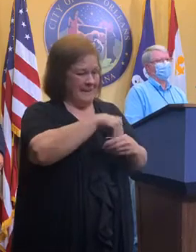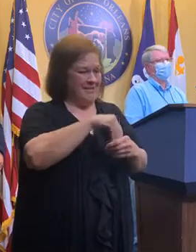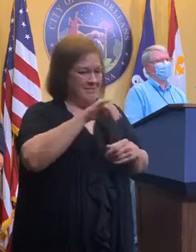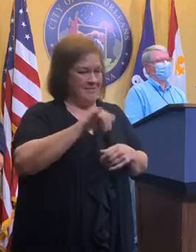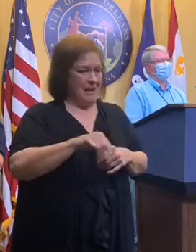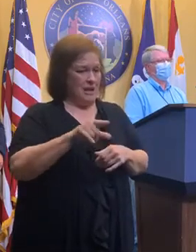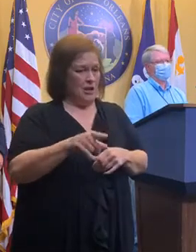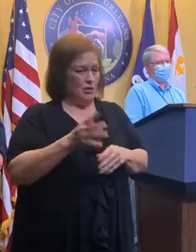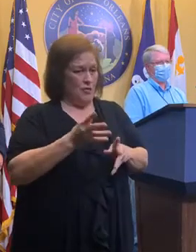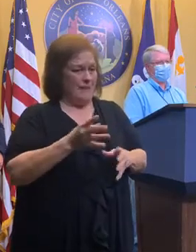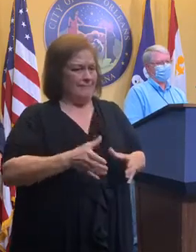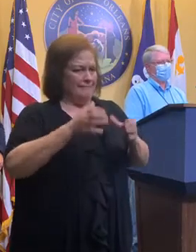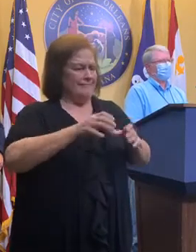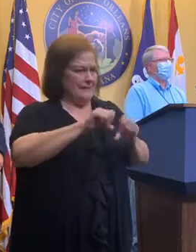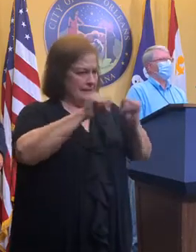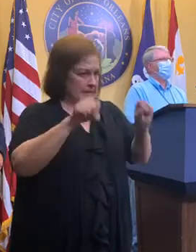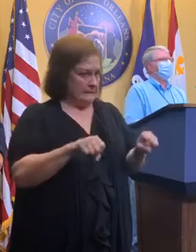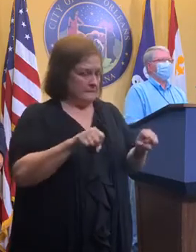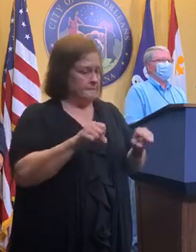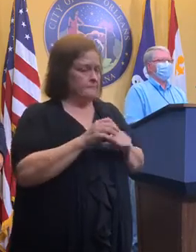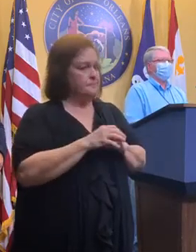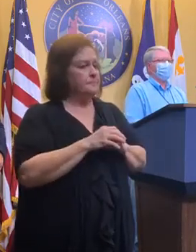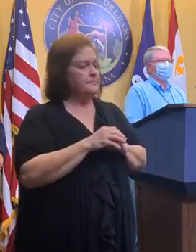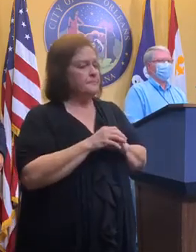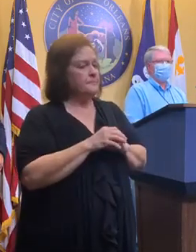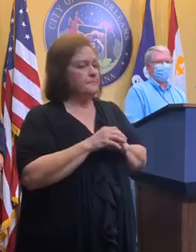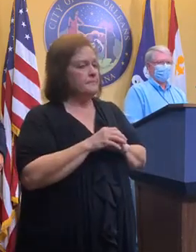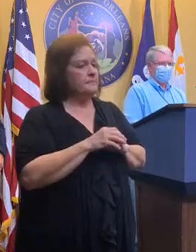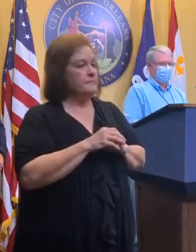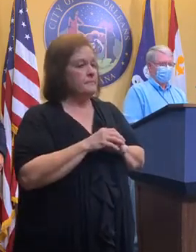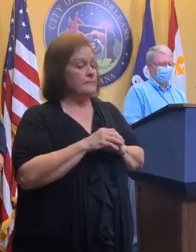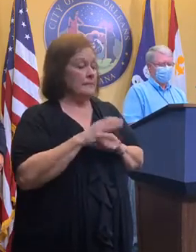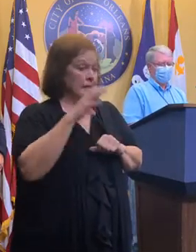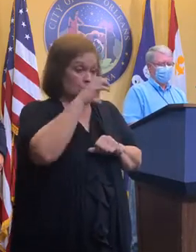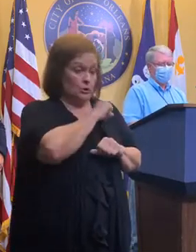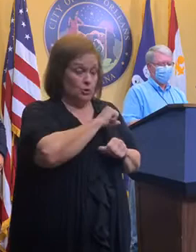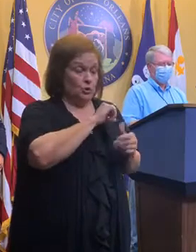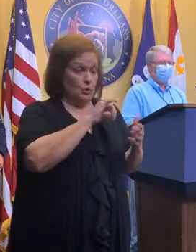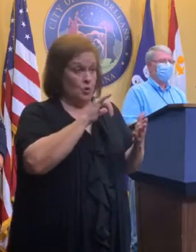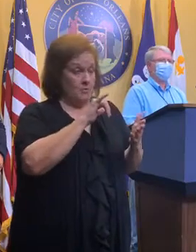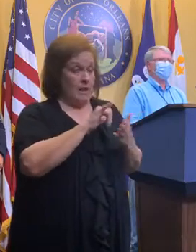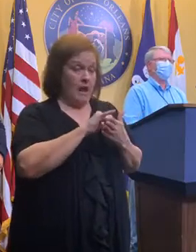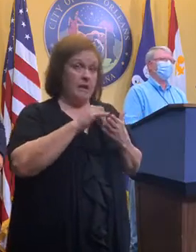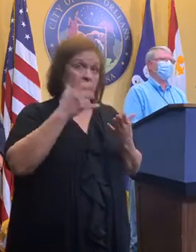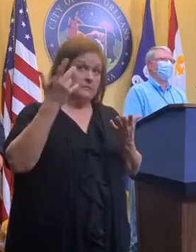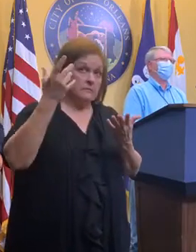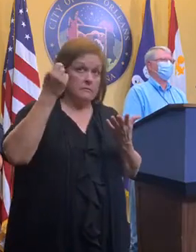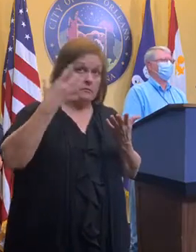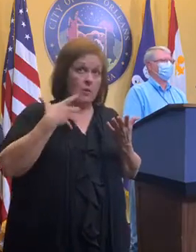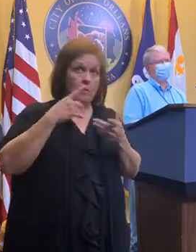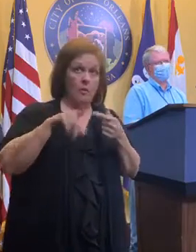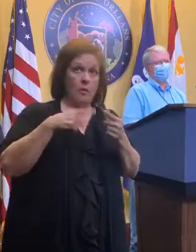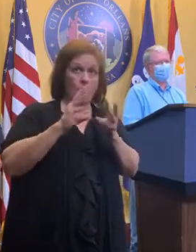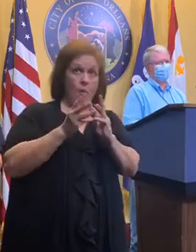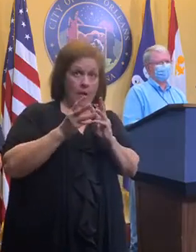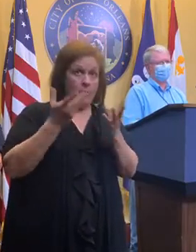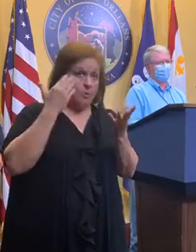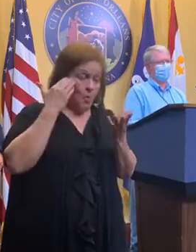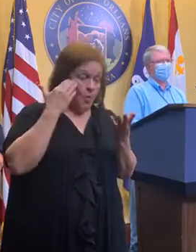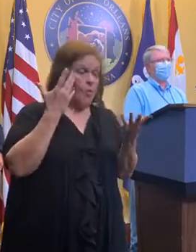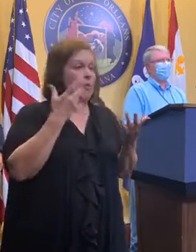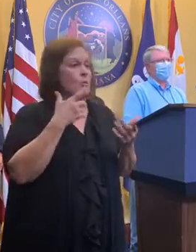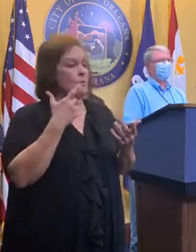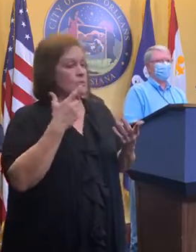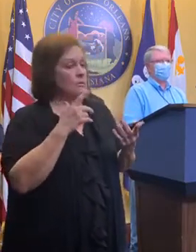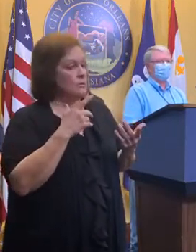system as it stands right now. Assuming that the forecast holds true and we have no